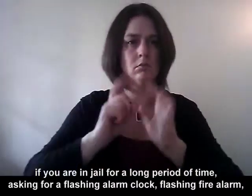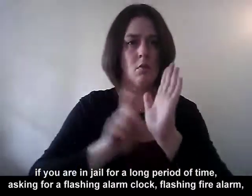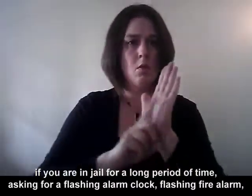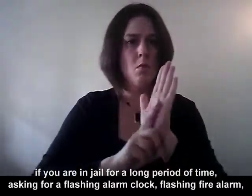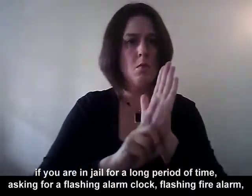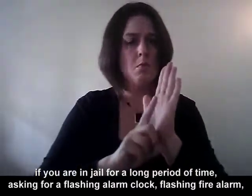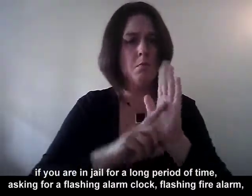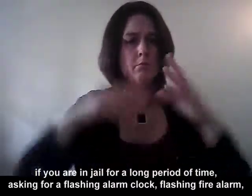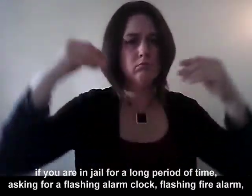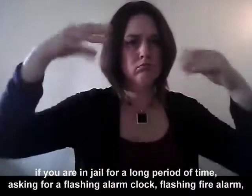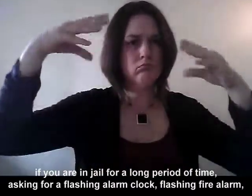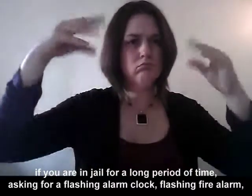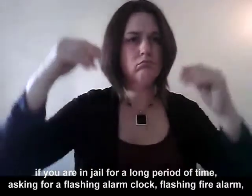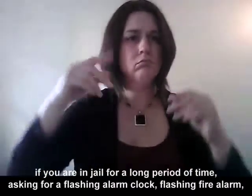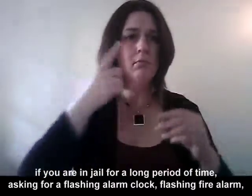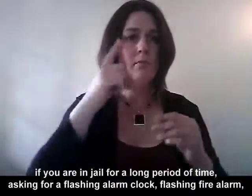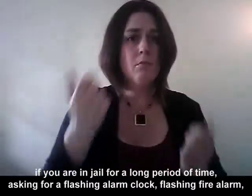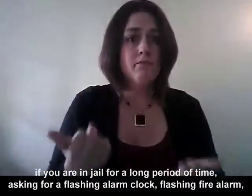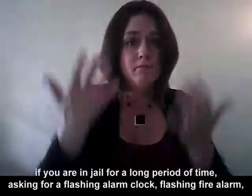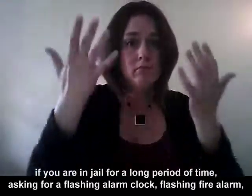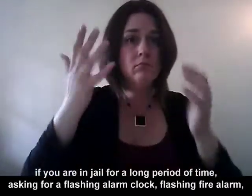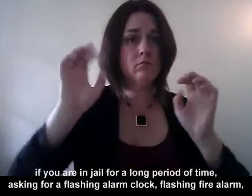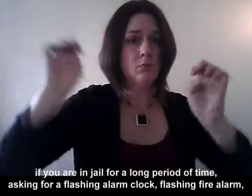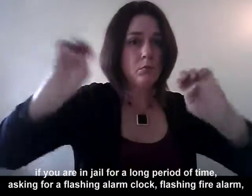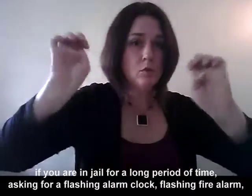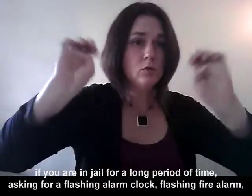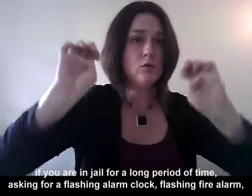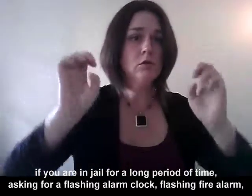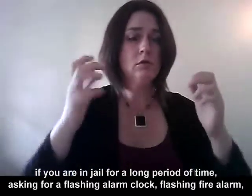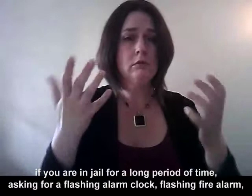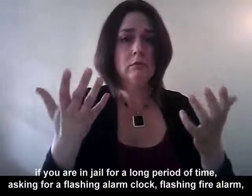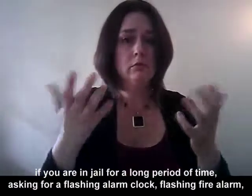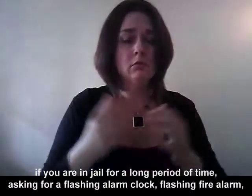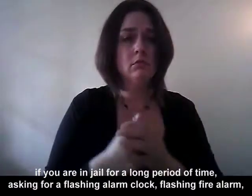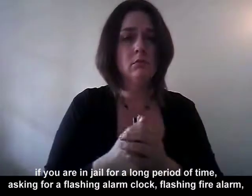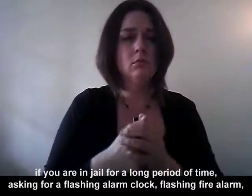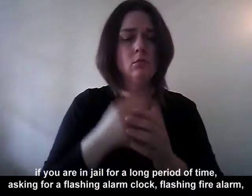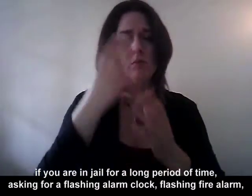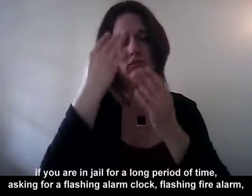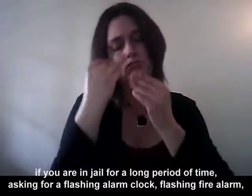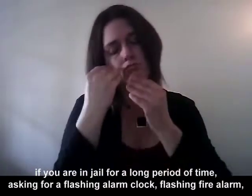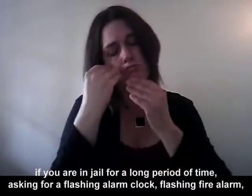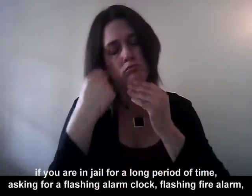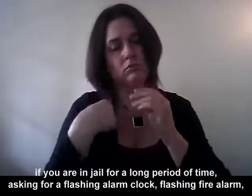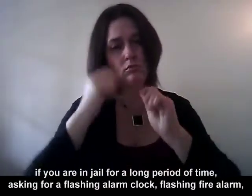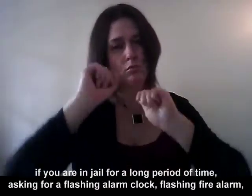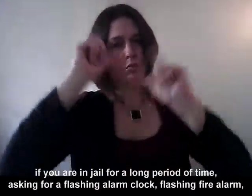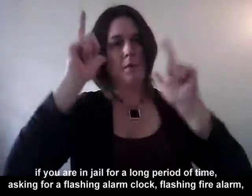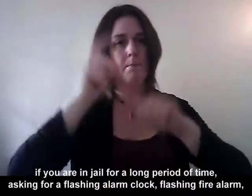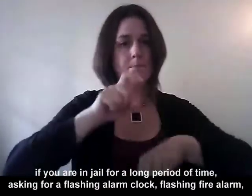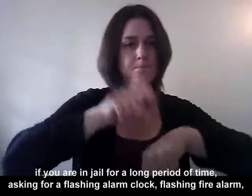If you are in jail for a long period of time, asking for a flashing alarm clock, flashing fire